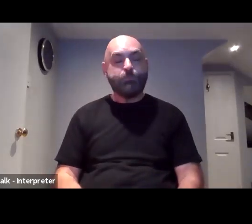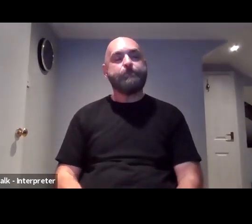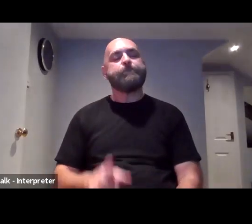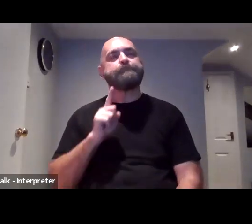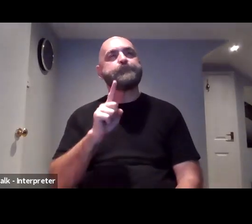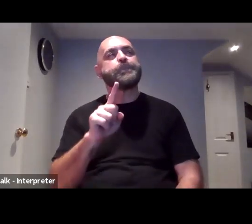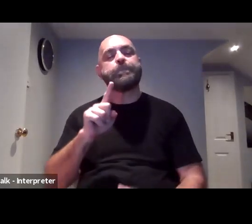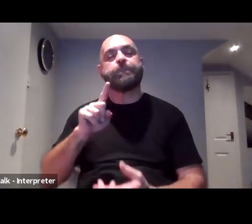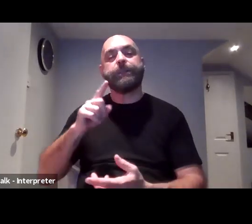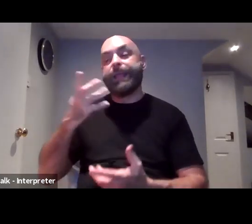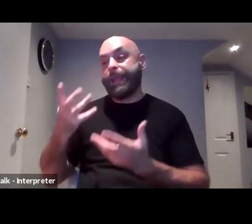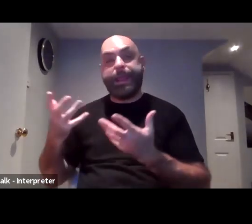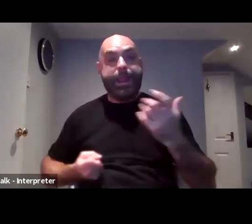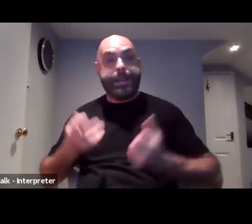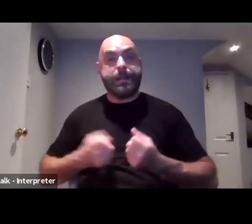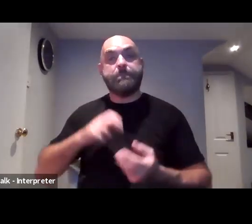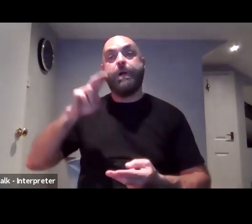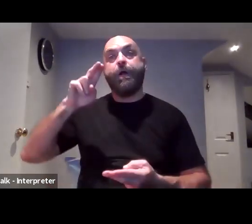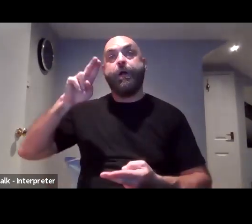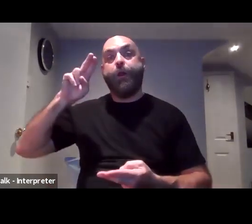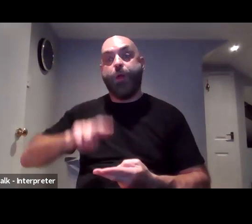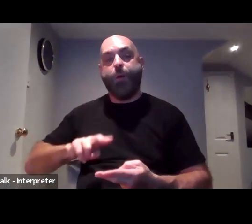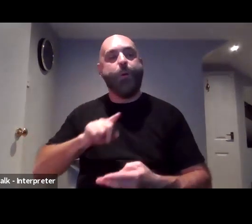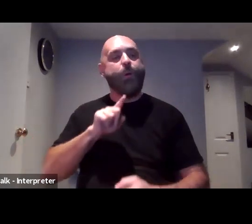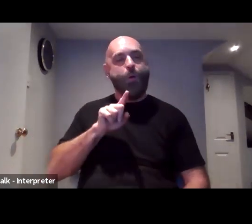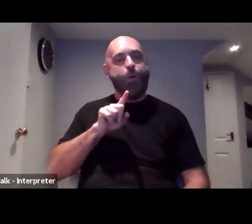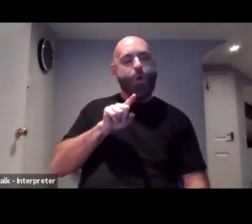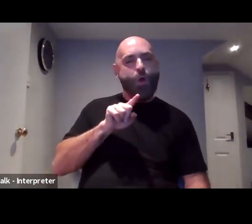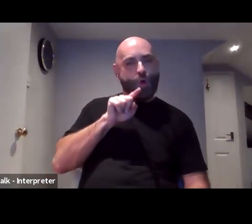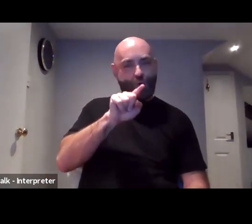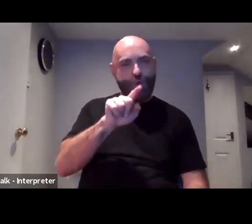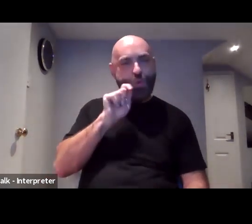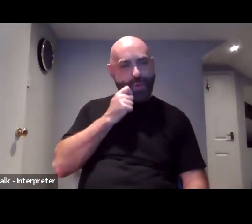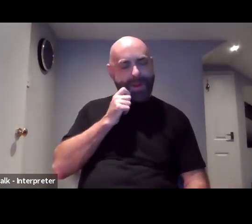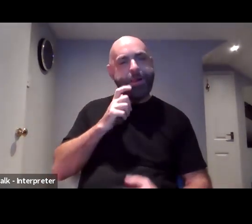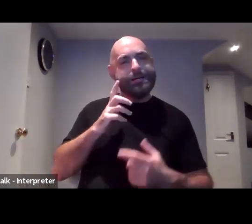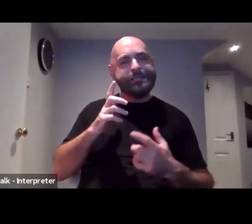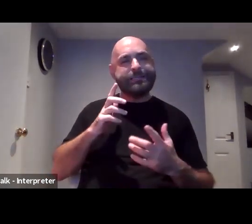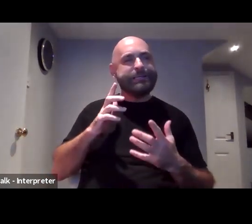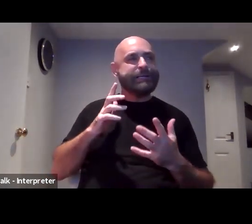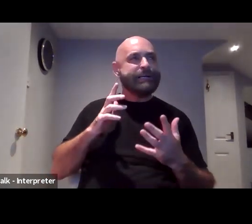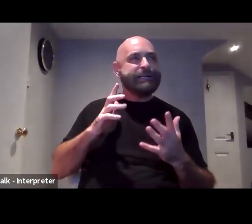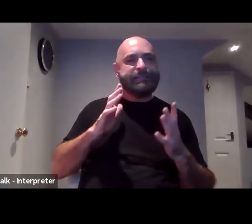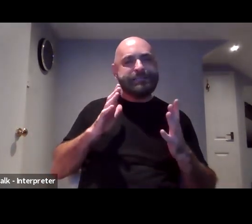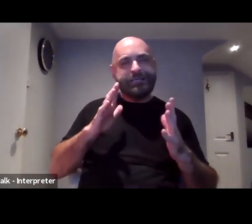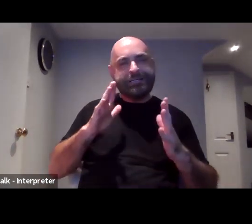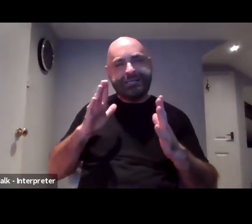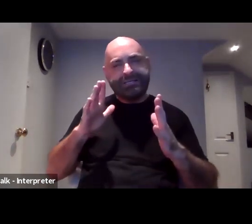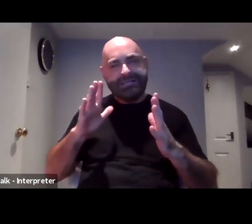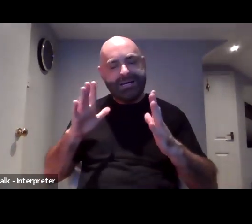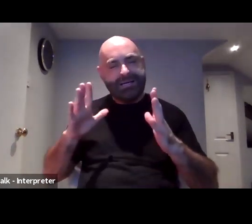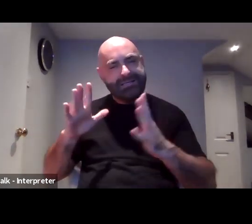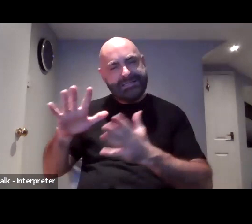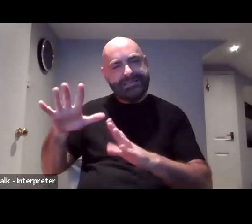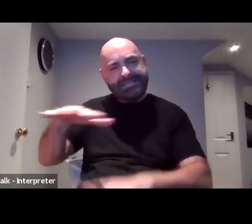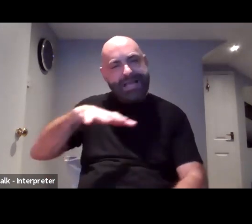And the lower the income, the more likely you were to be in a shuttered sector, a sector